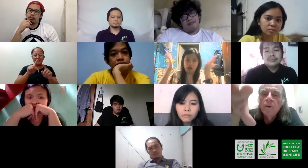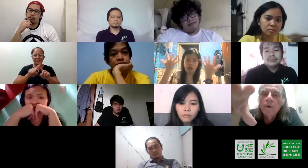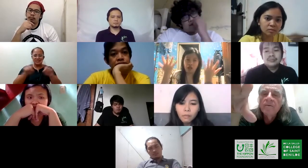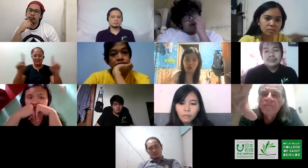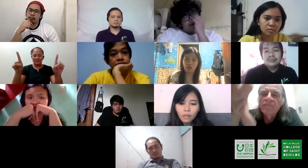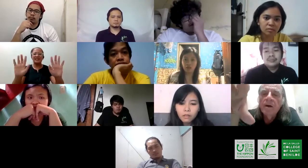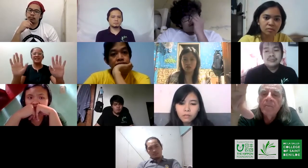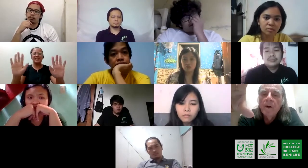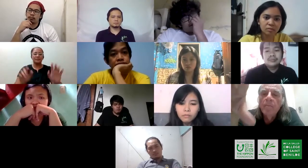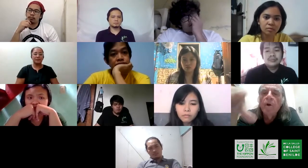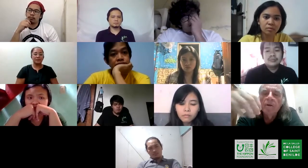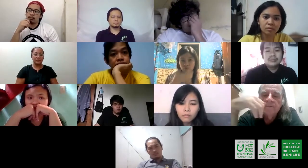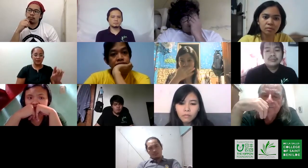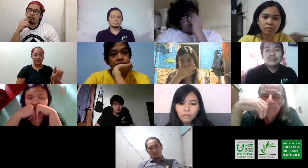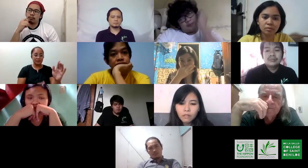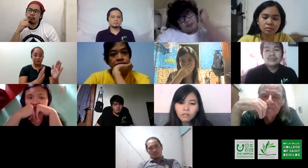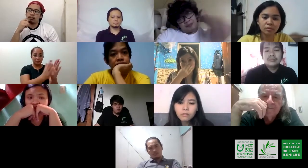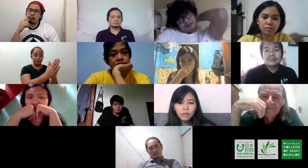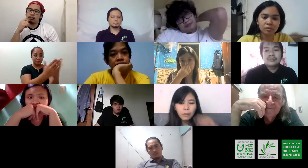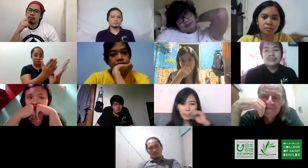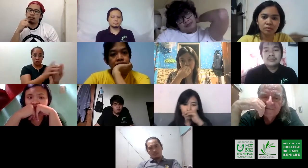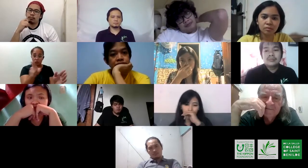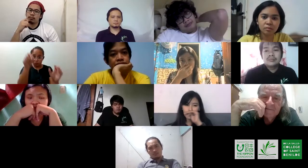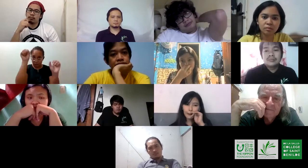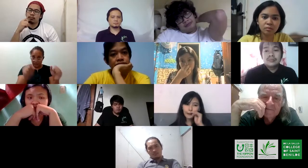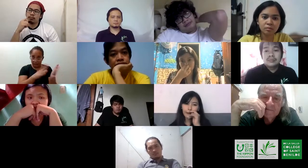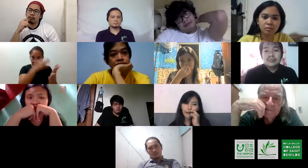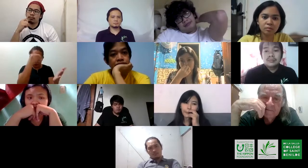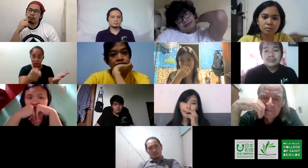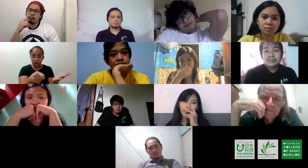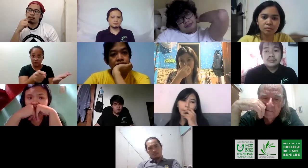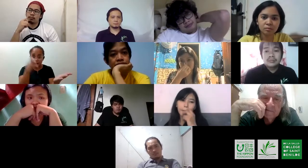Can you learn from a book?